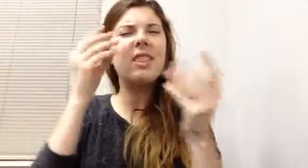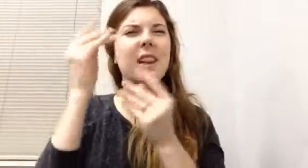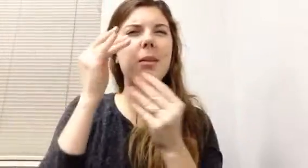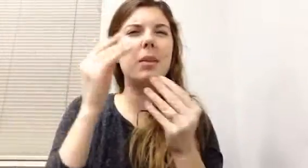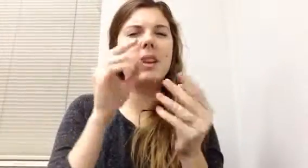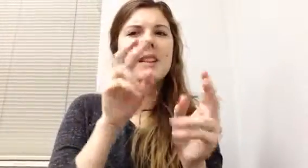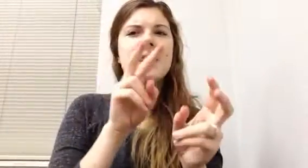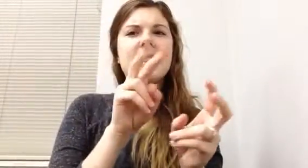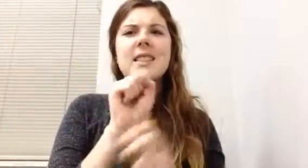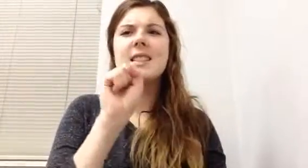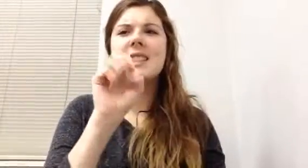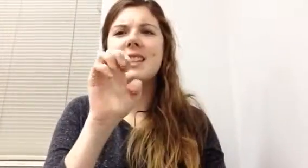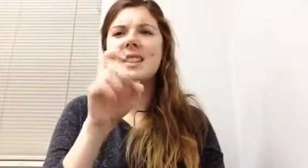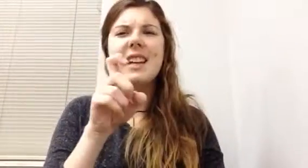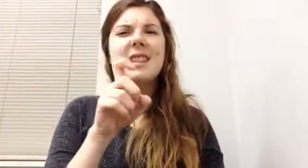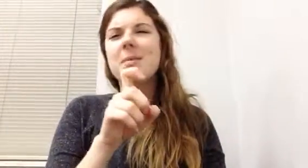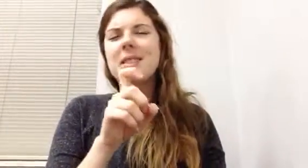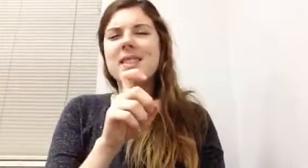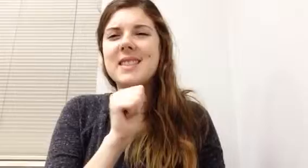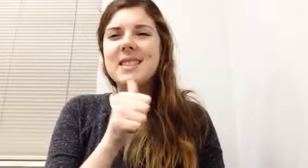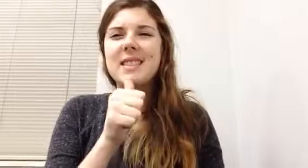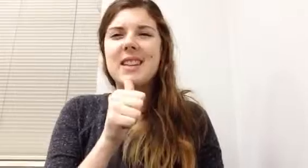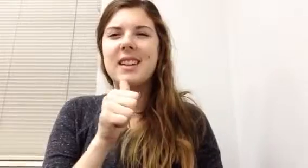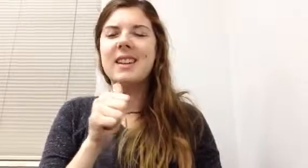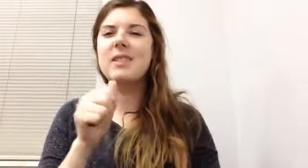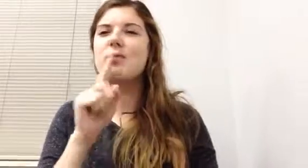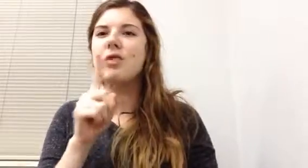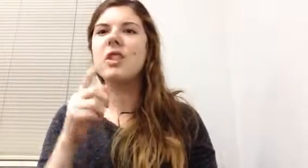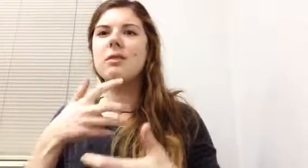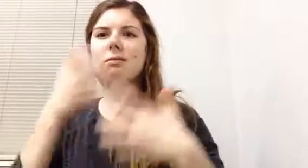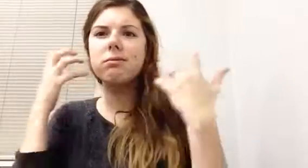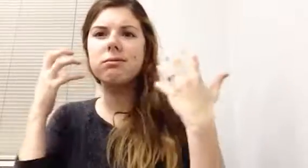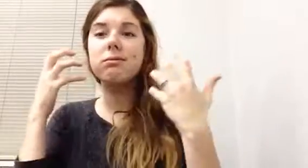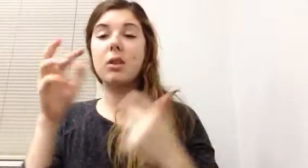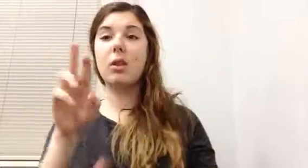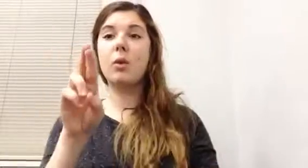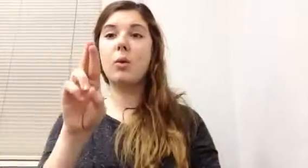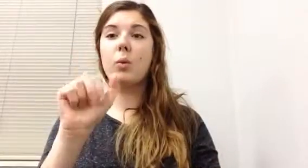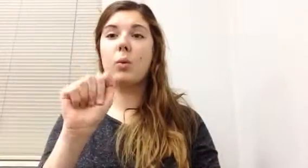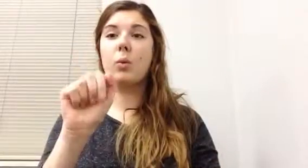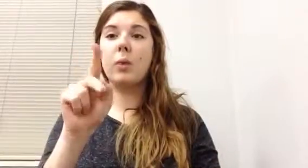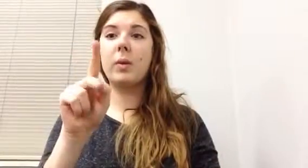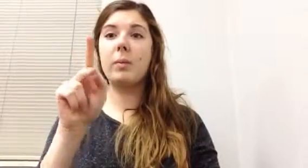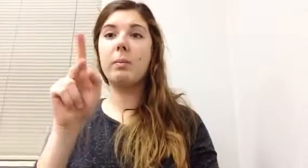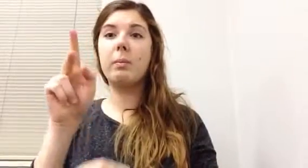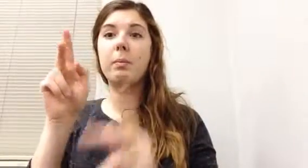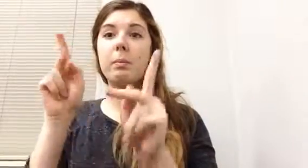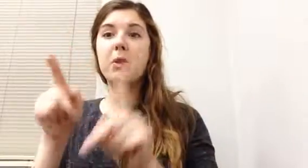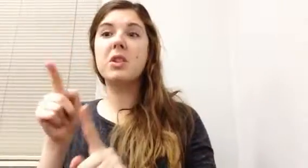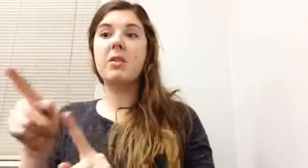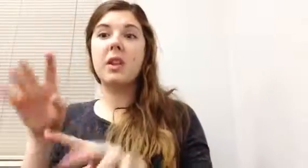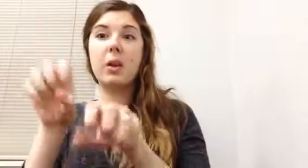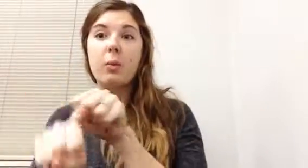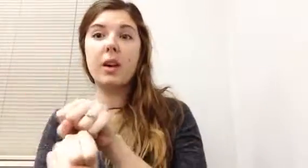form. And typically the people who are rapists have self-image issues of their own. Paraphilic